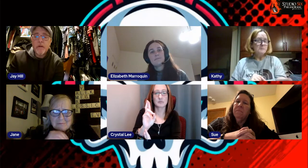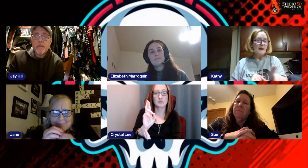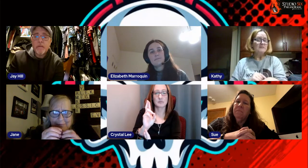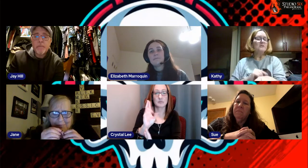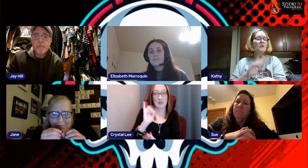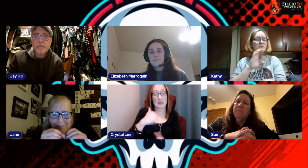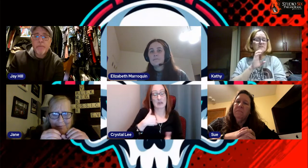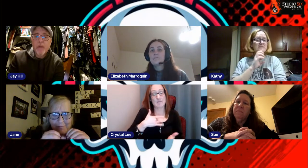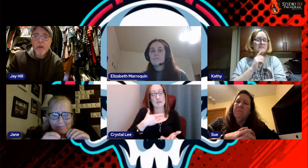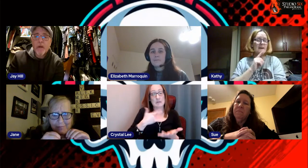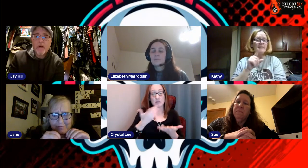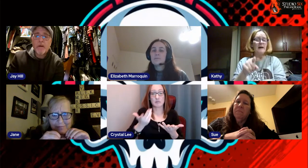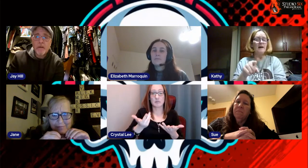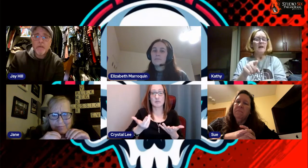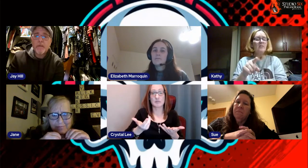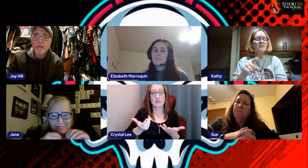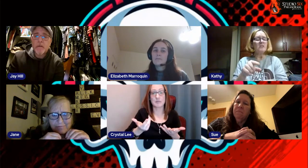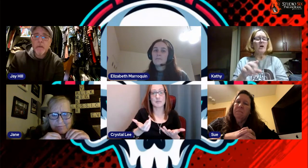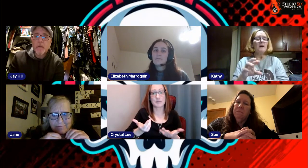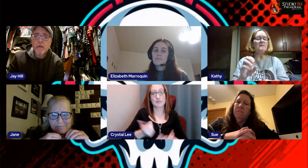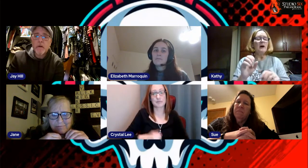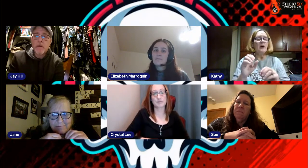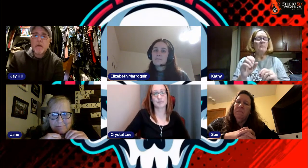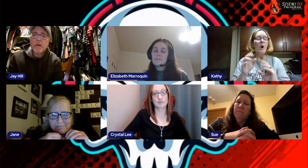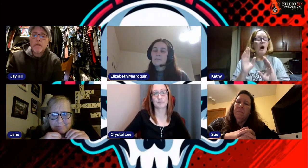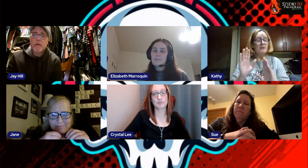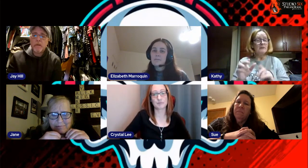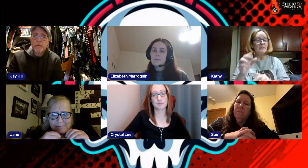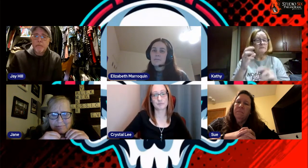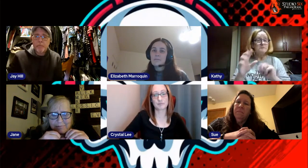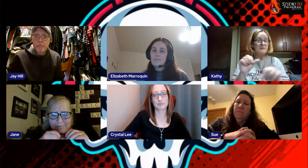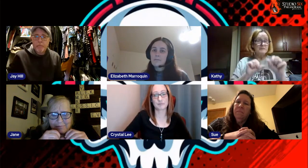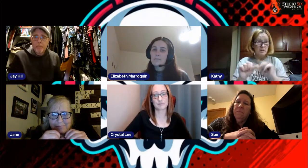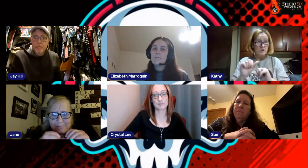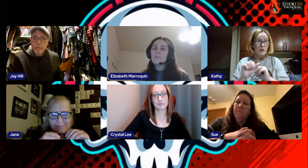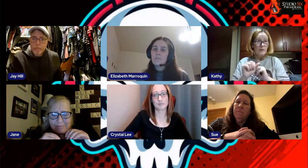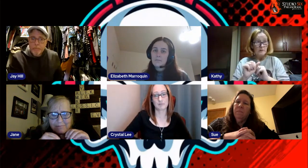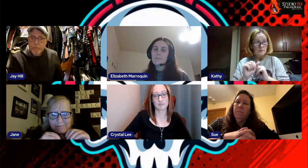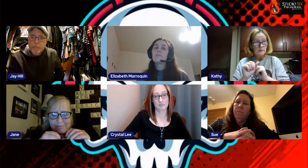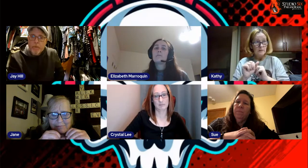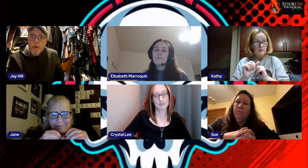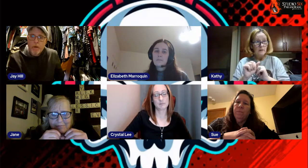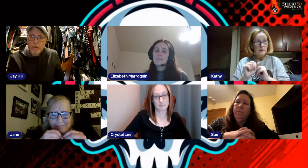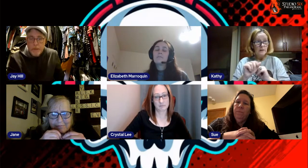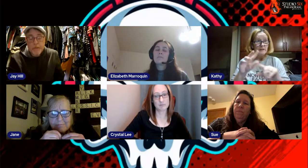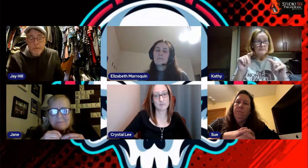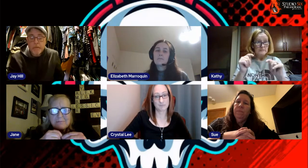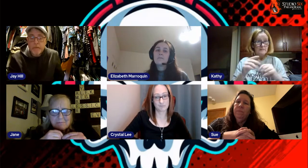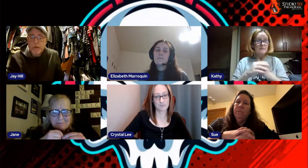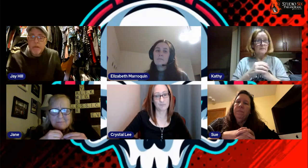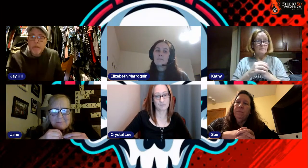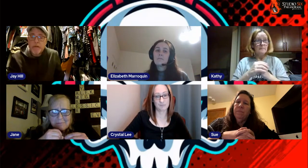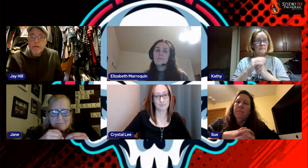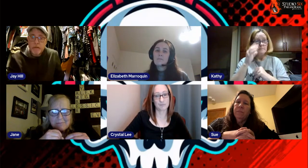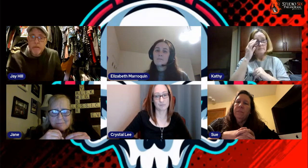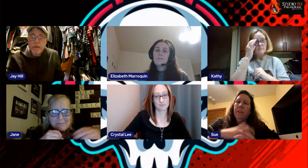I was always curious. Respect. So Crystal's saying that there's a lot of honoring and respecting each other. Yes.